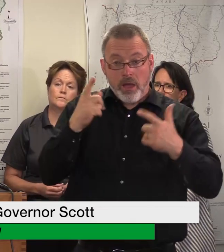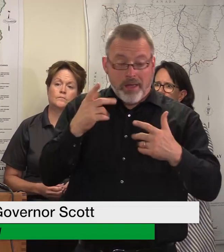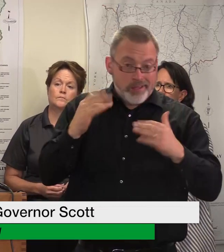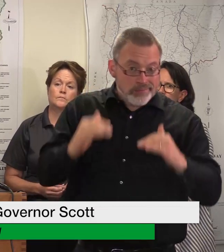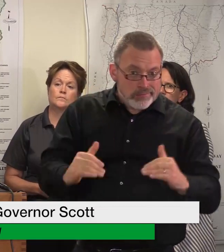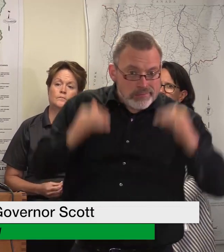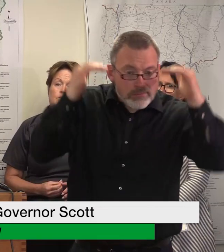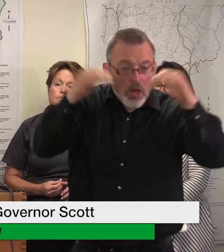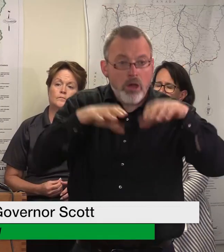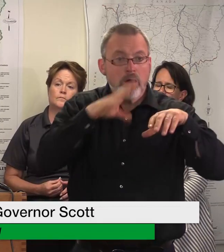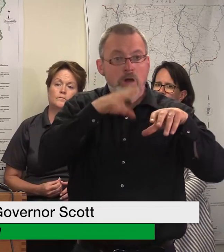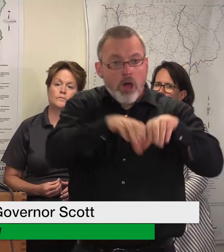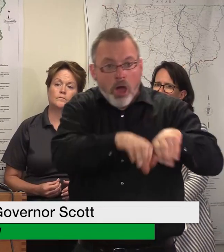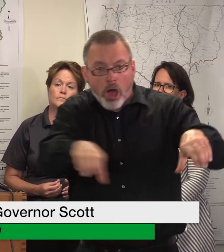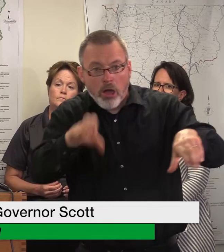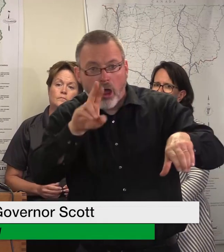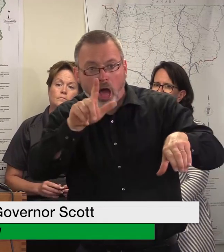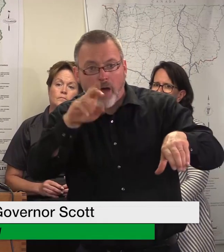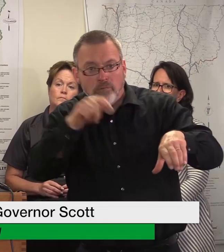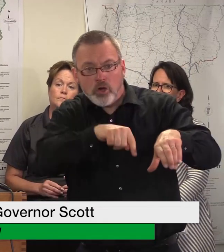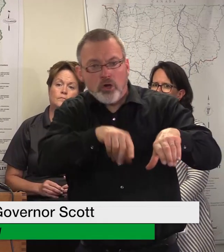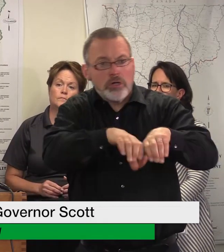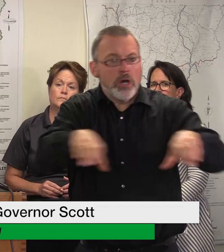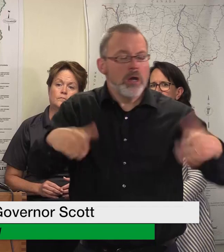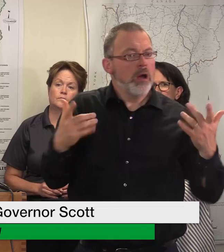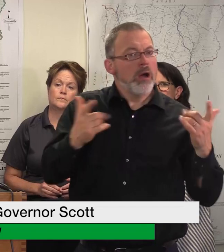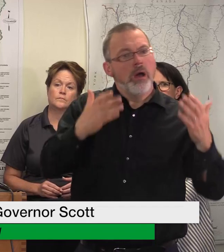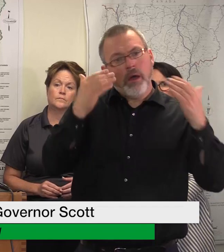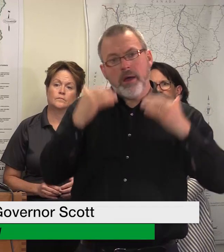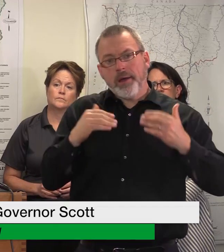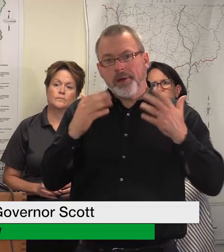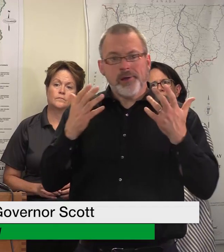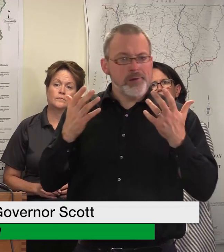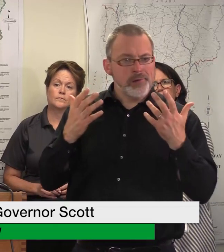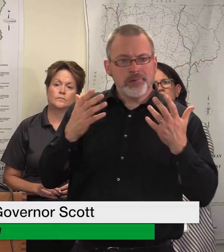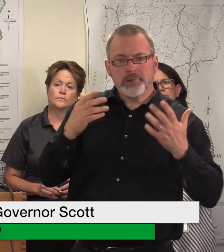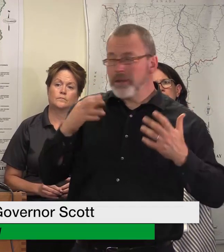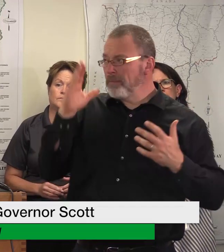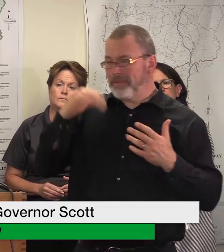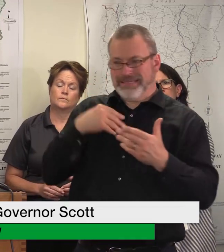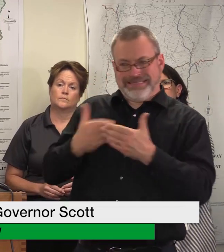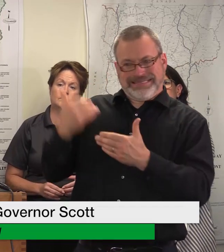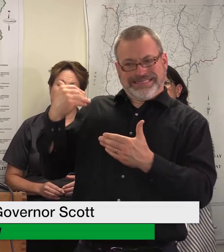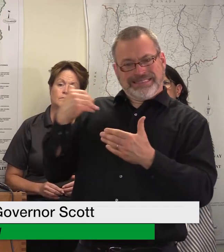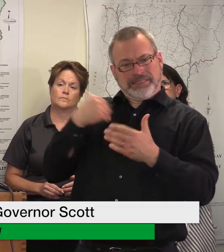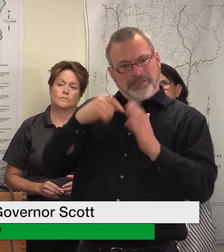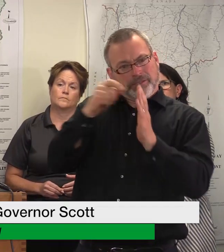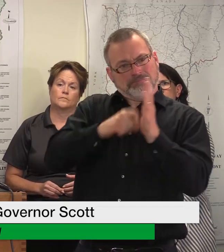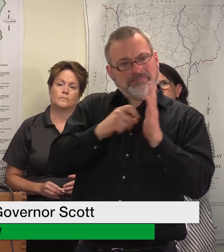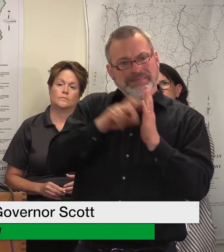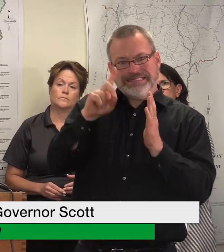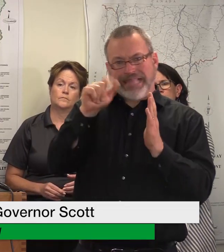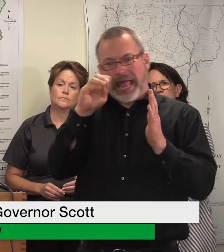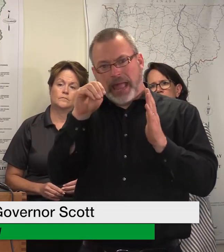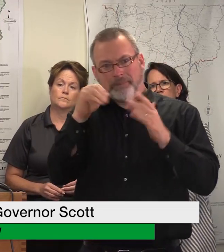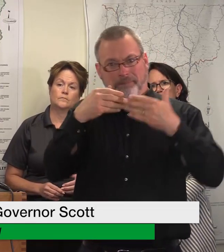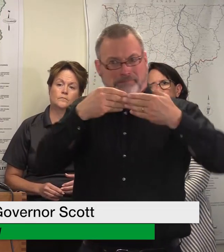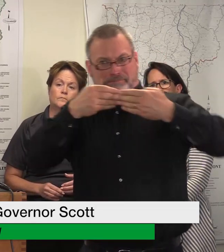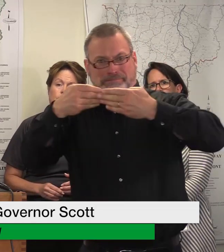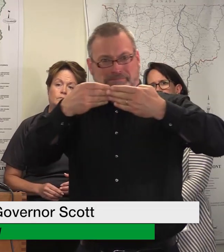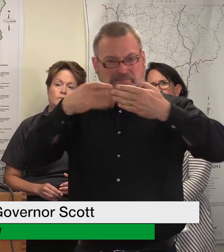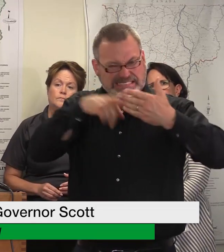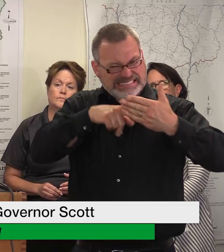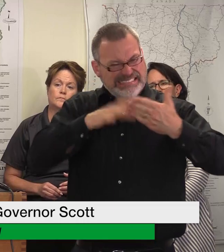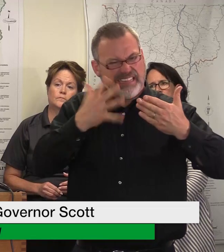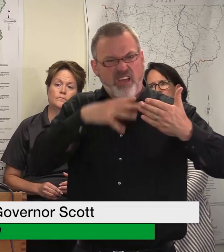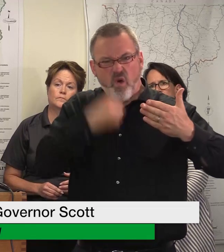understand. But we wrote a story about dams, and there's a lot of people suggesting that perhaps the waterways of the state of Vermont are clogged with too many of